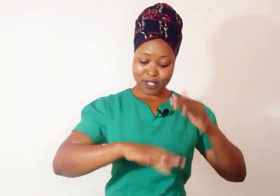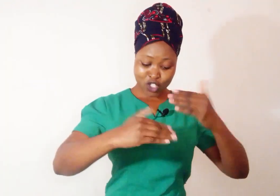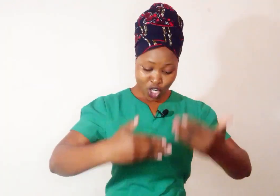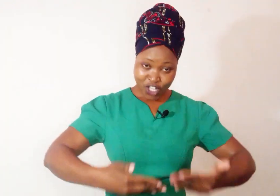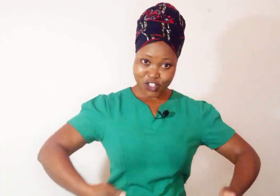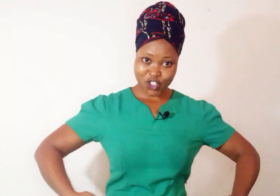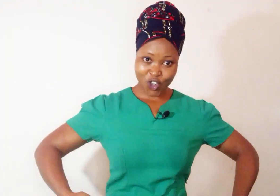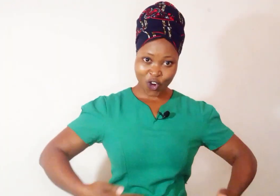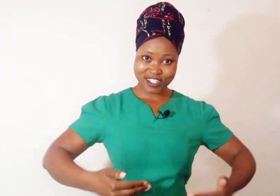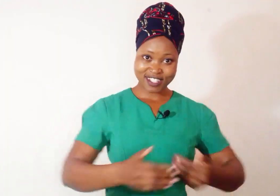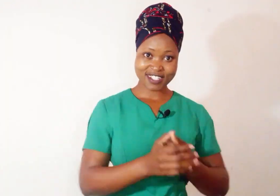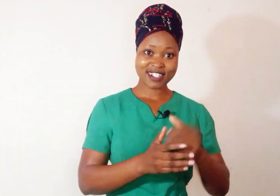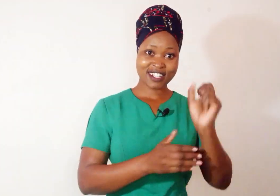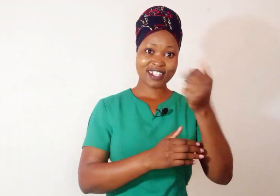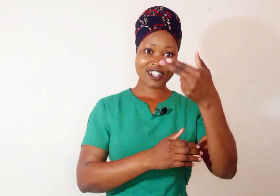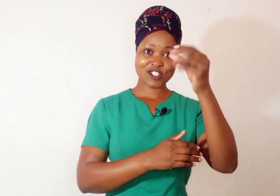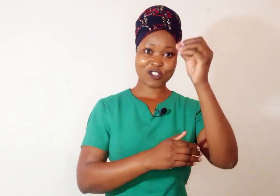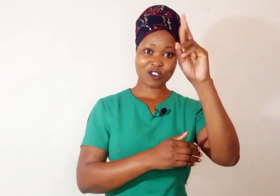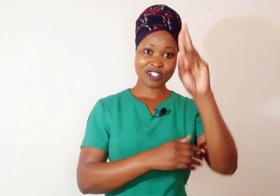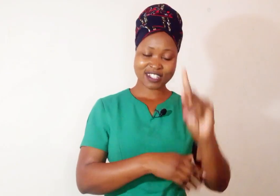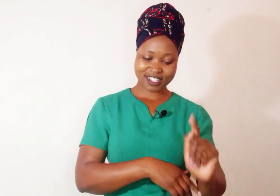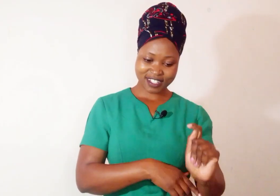bit short,